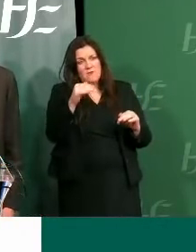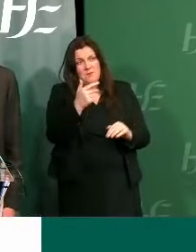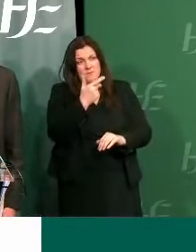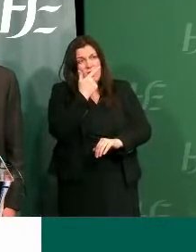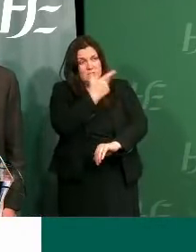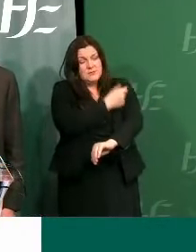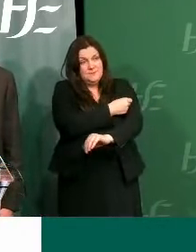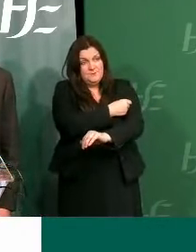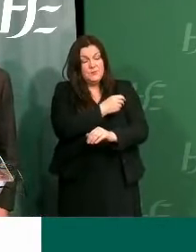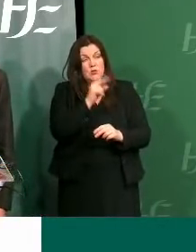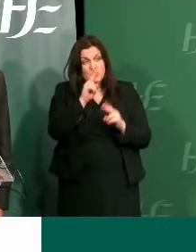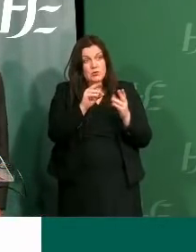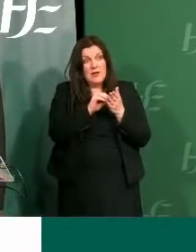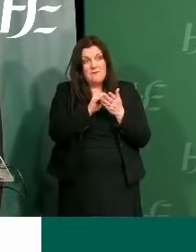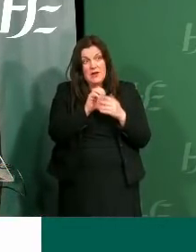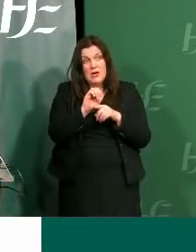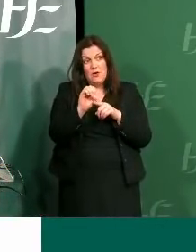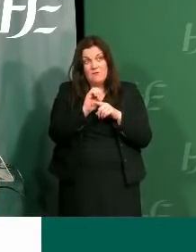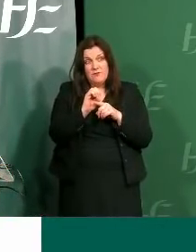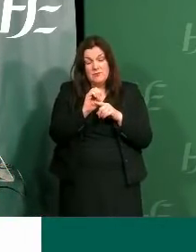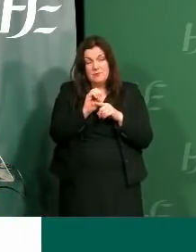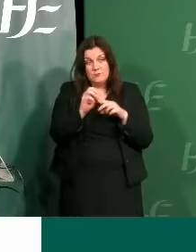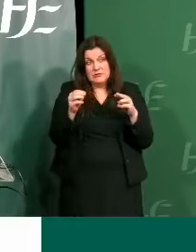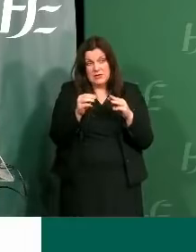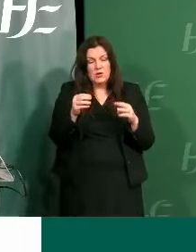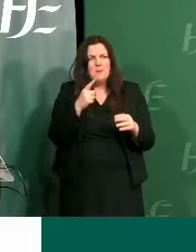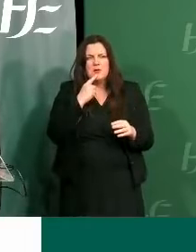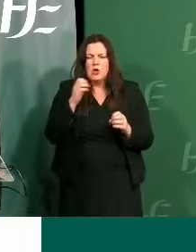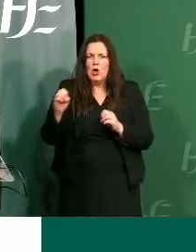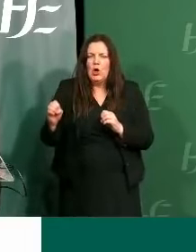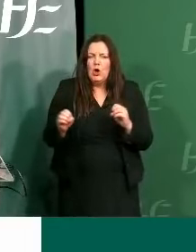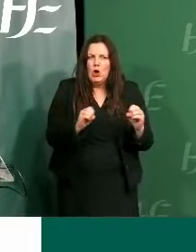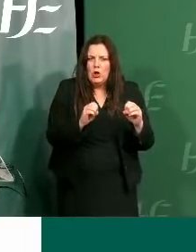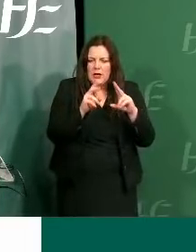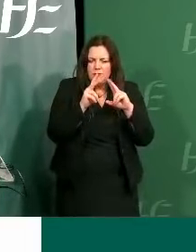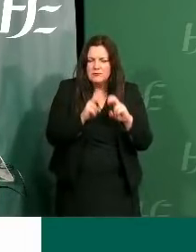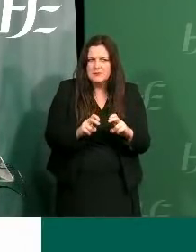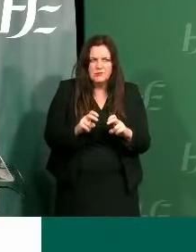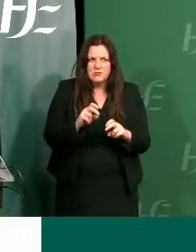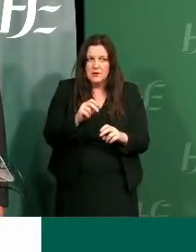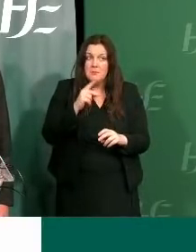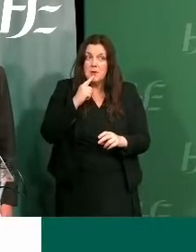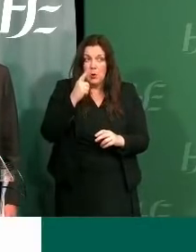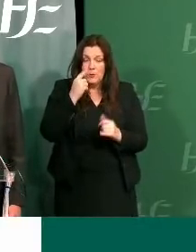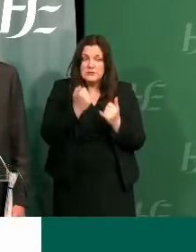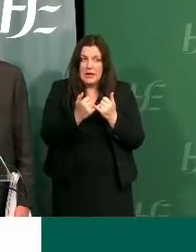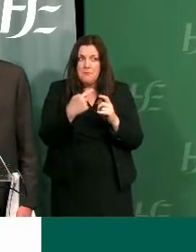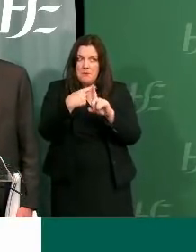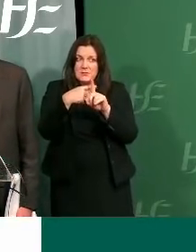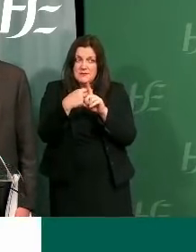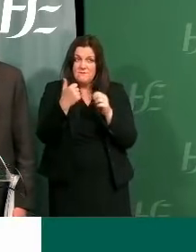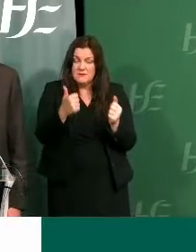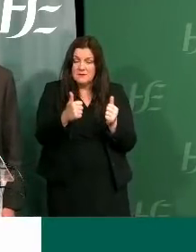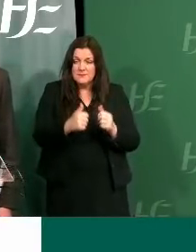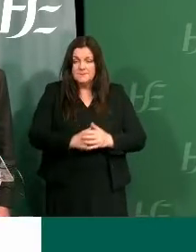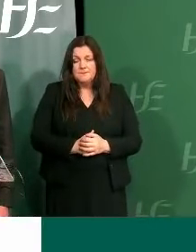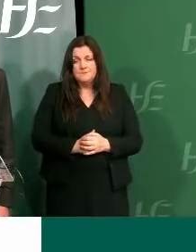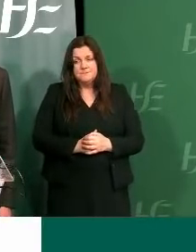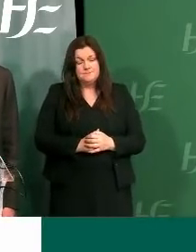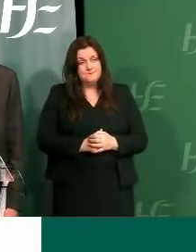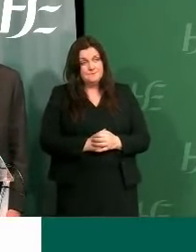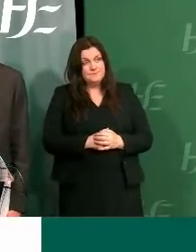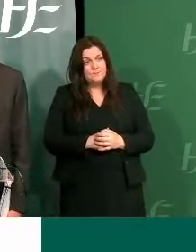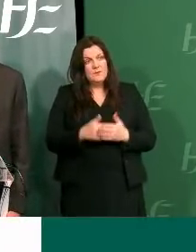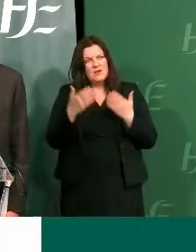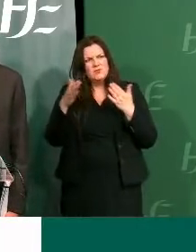sufficient protection against the Omicron variant. Again, this is early study, but it's encouraging. And this graph here shows you the